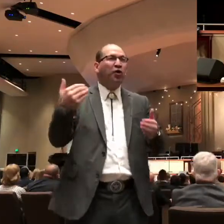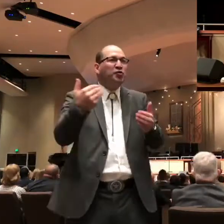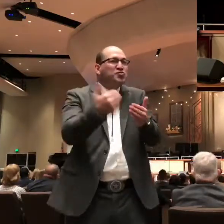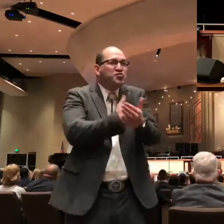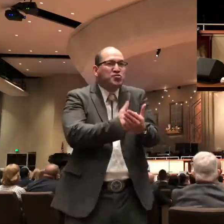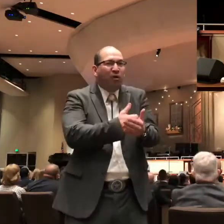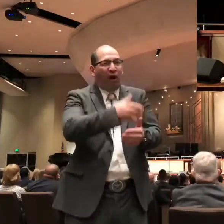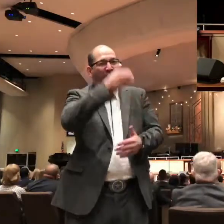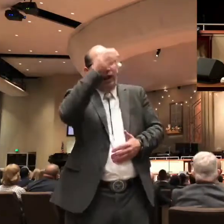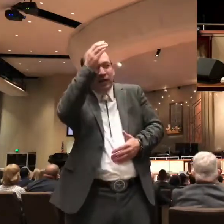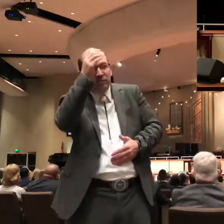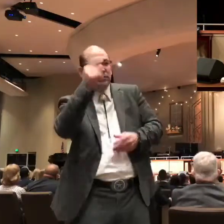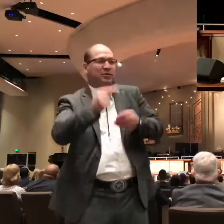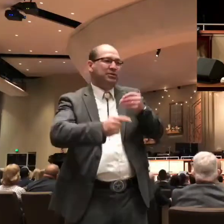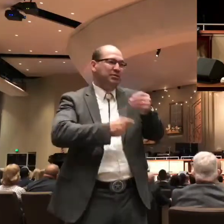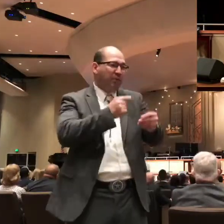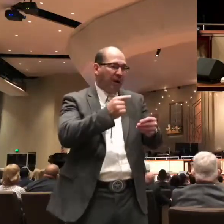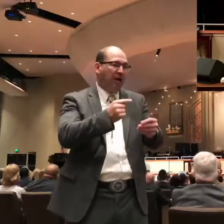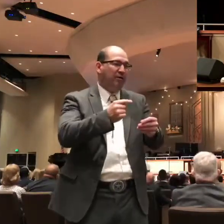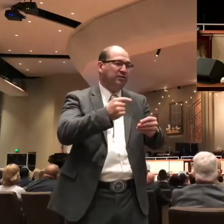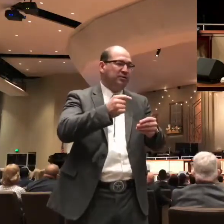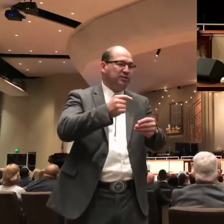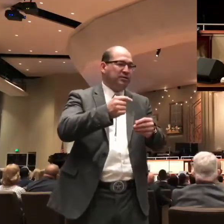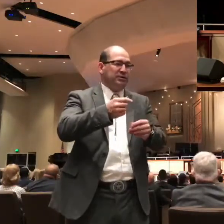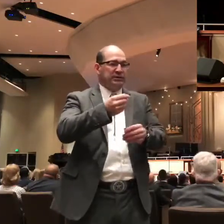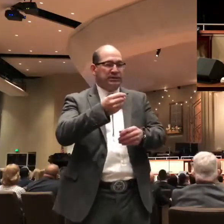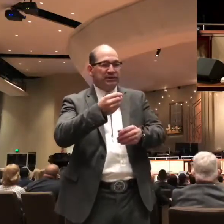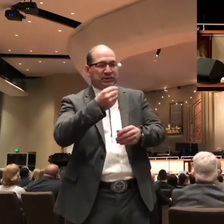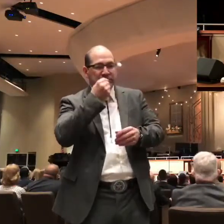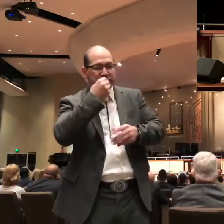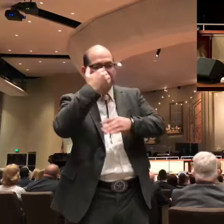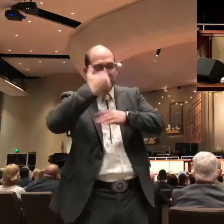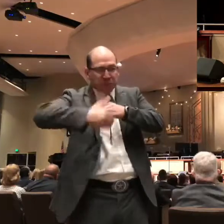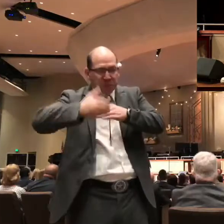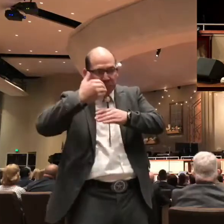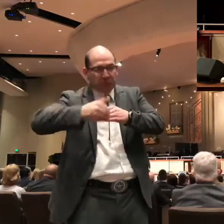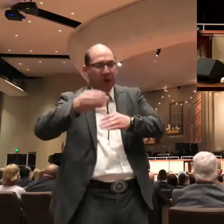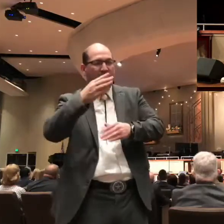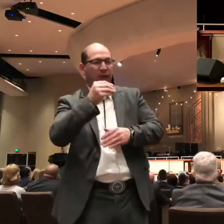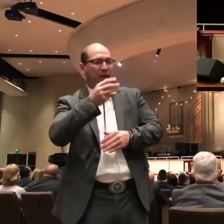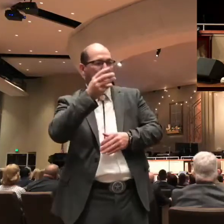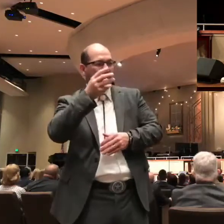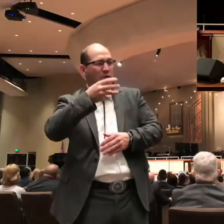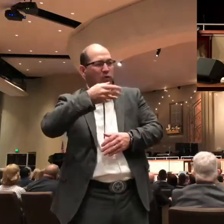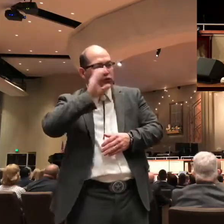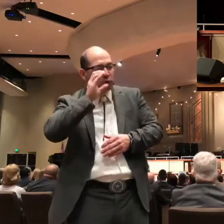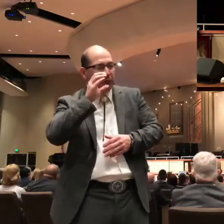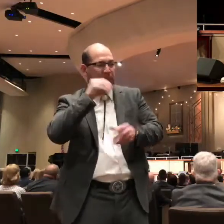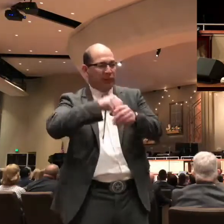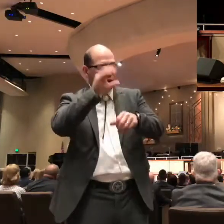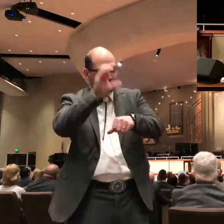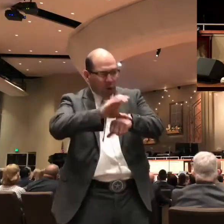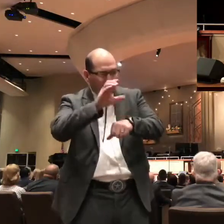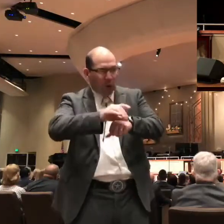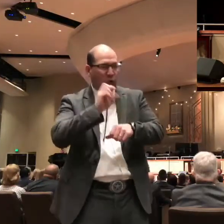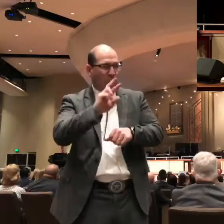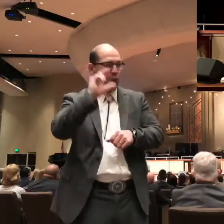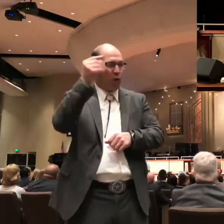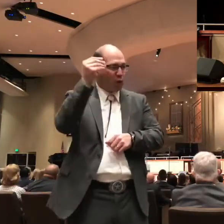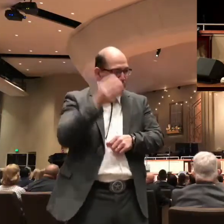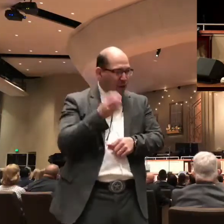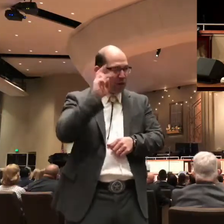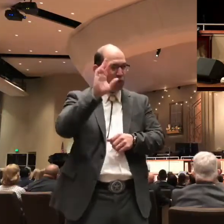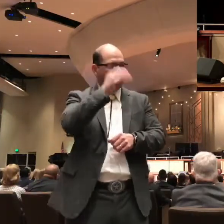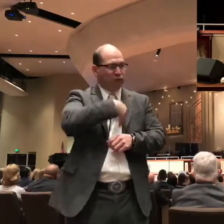thought regarding communion, regarding the church, regarding soul winning, regarding grace. All of these new renditions